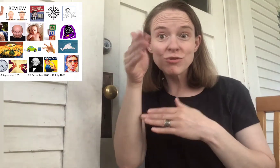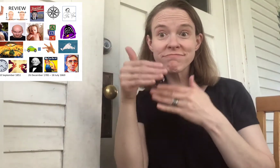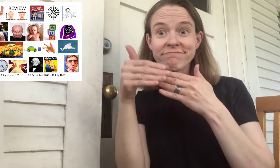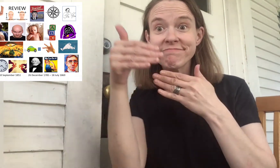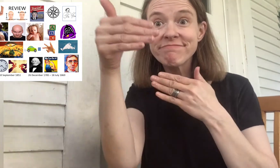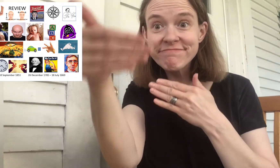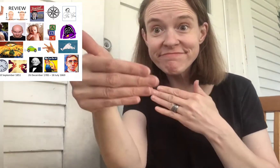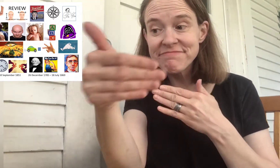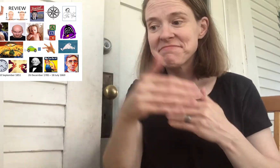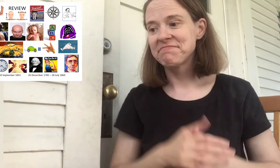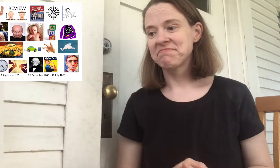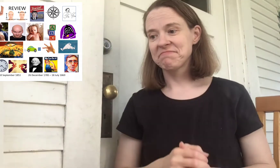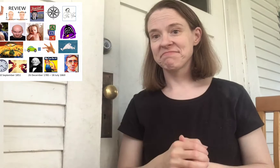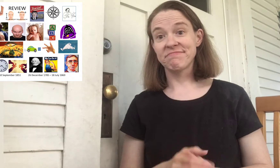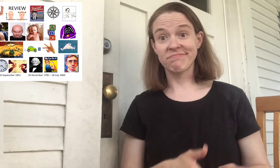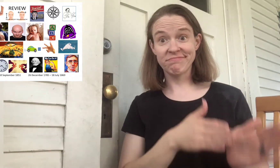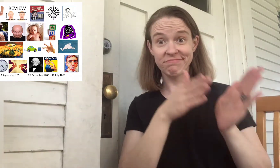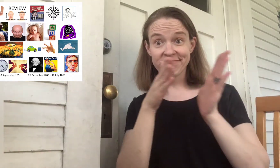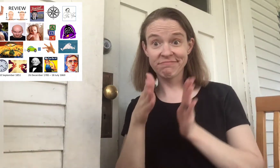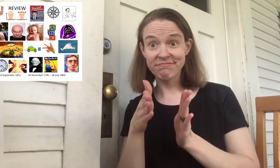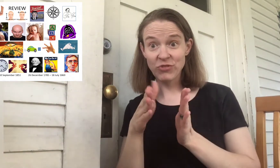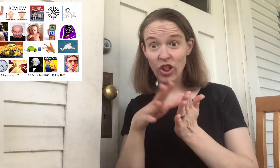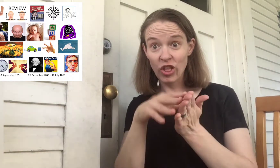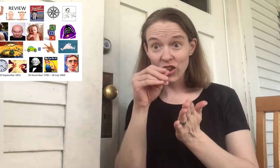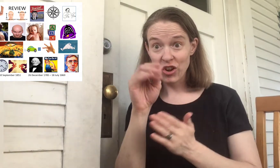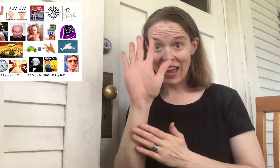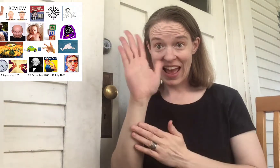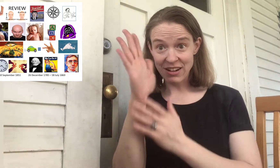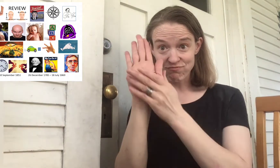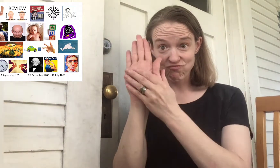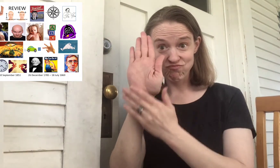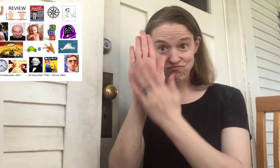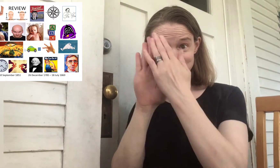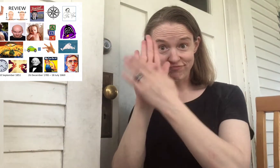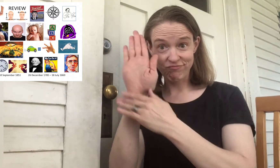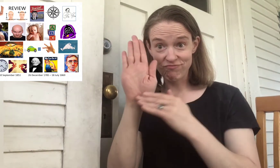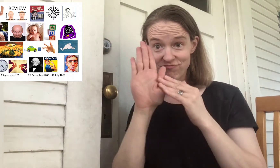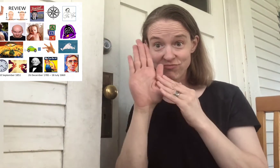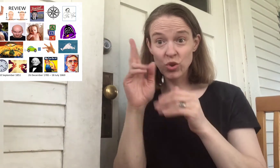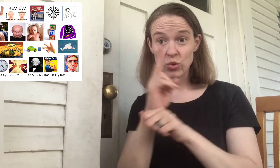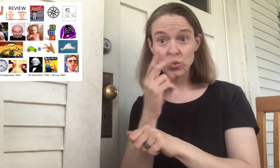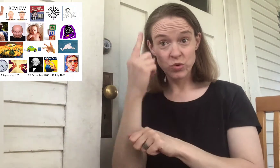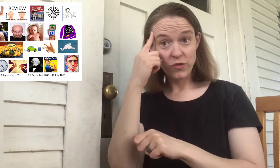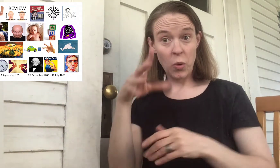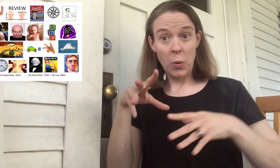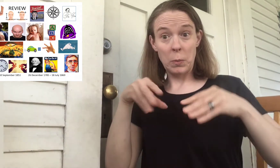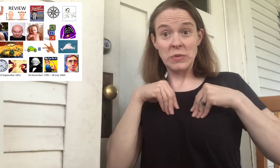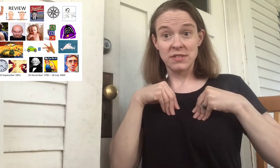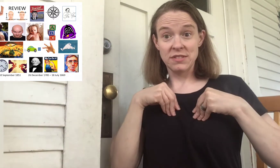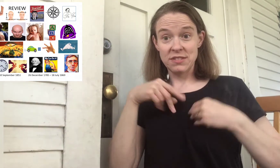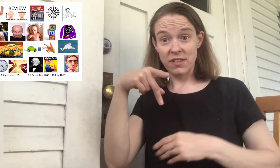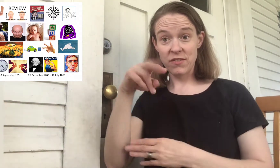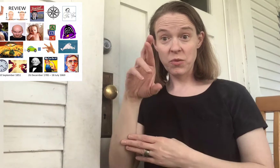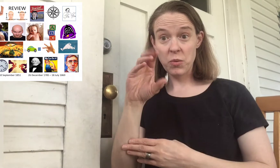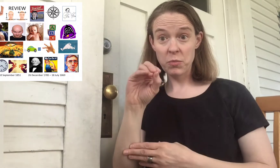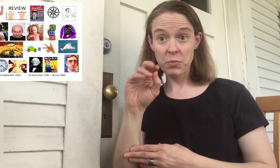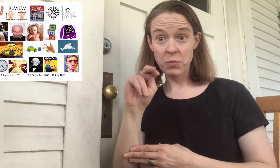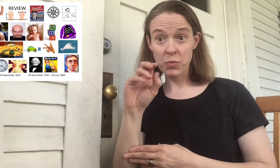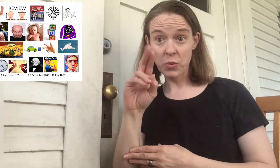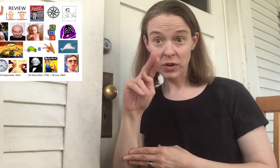the front, and the future's ahead of us. You've learned the closed 5 hand shape is used for possessive